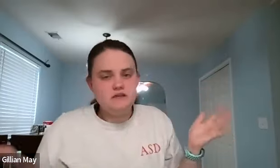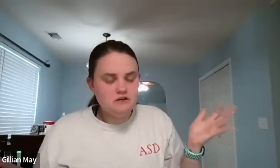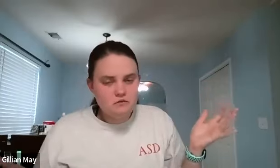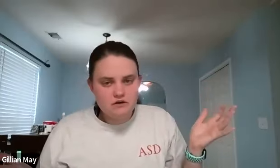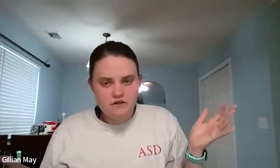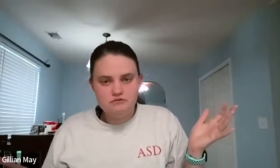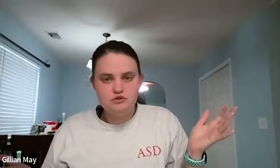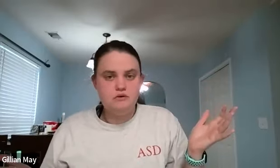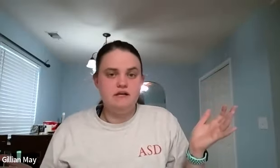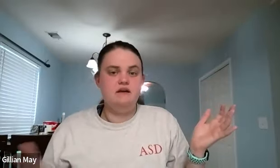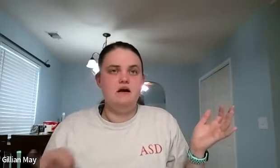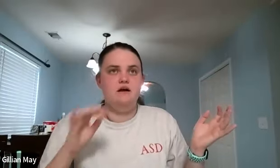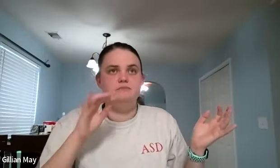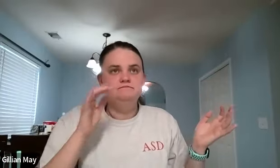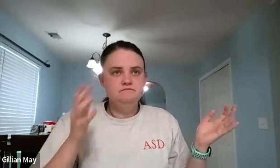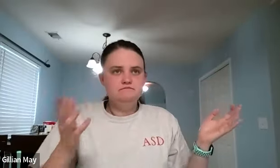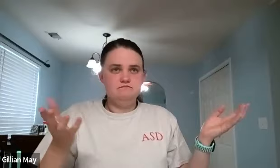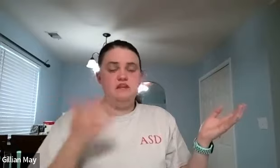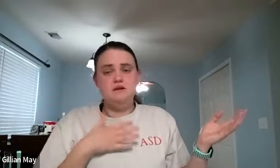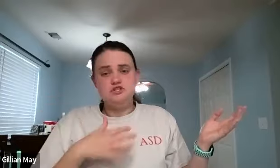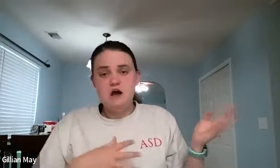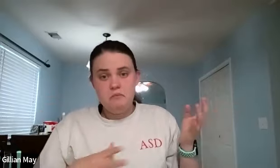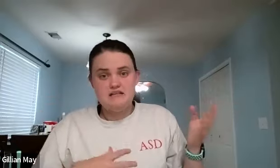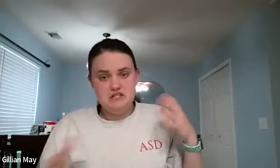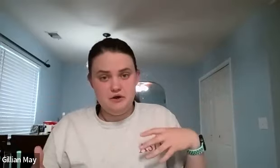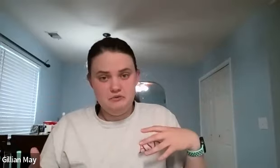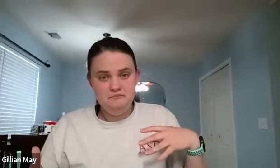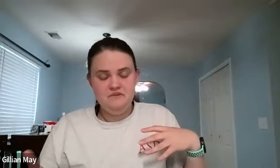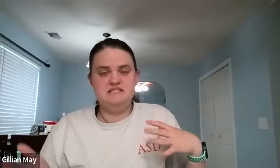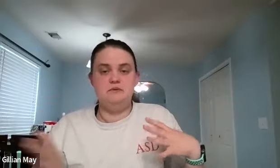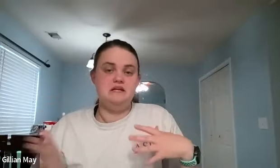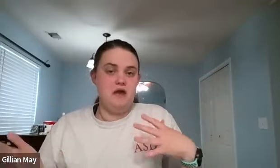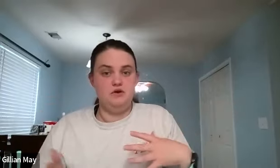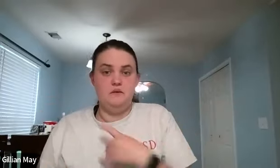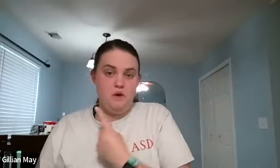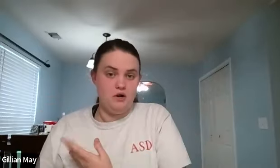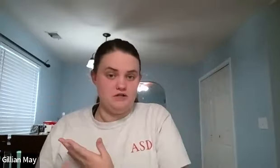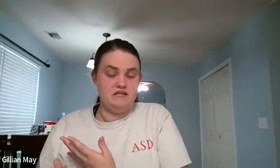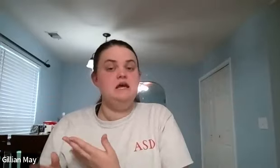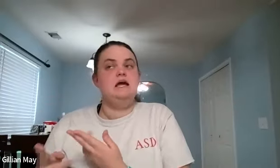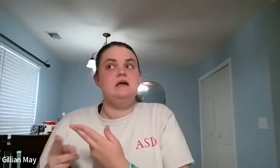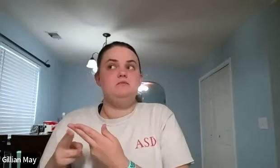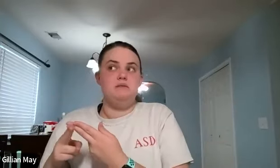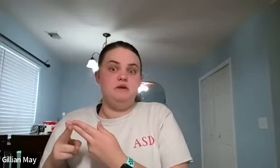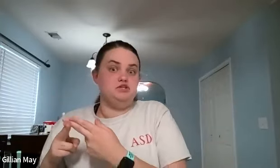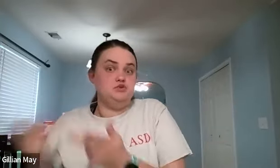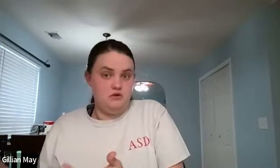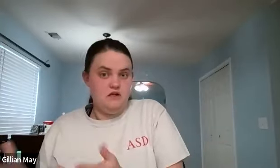of the world if you don't join. It'll just help us know, because if we end up having only one person, it might be a much shorter